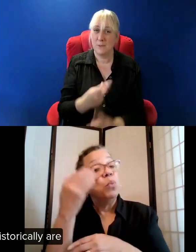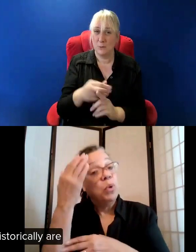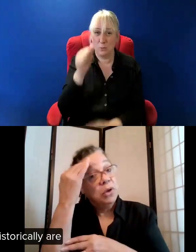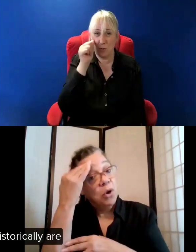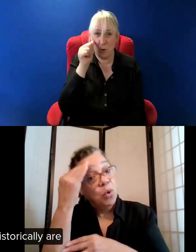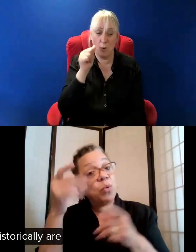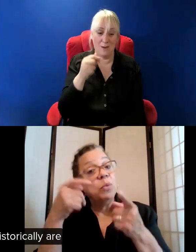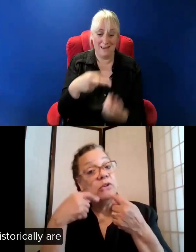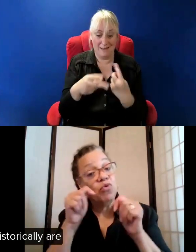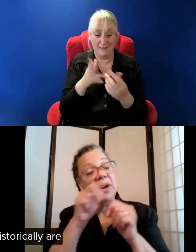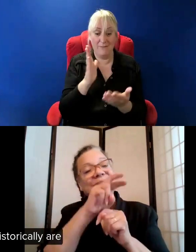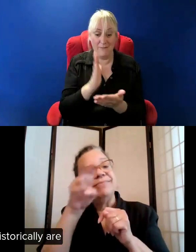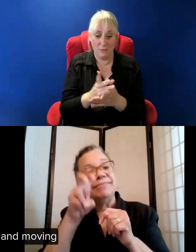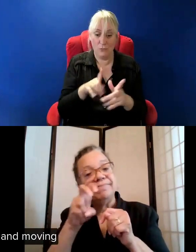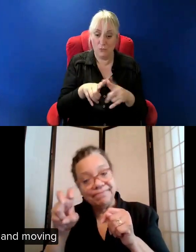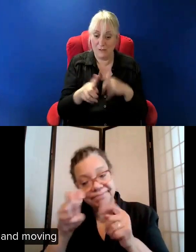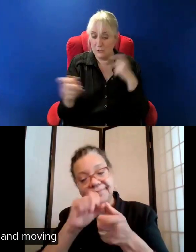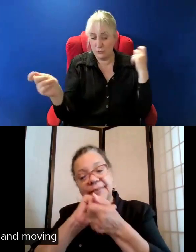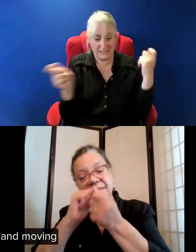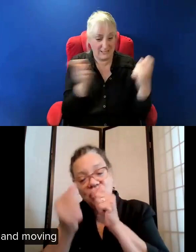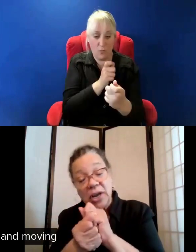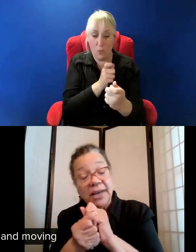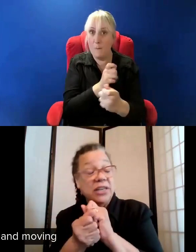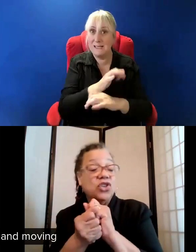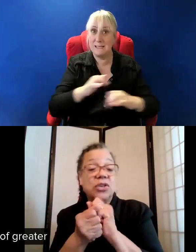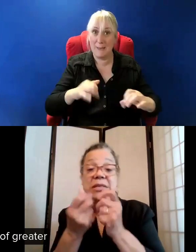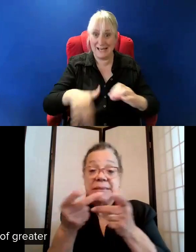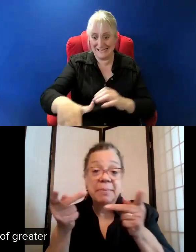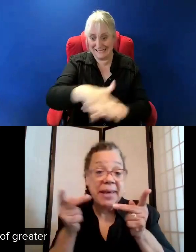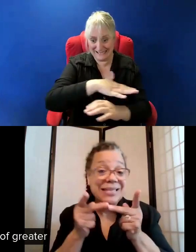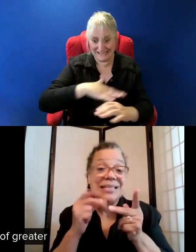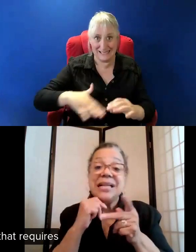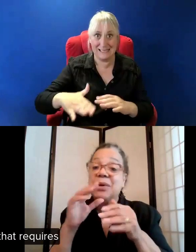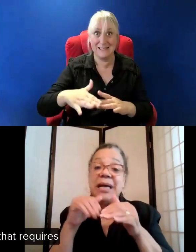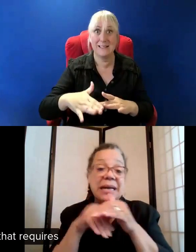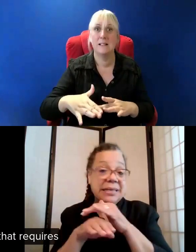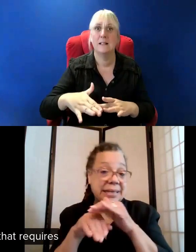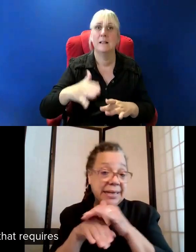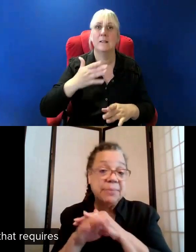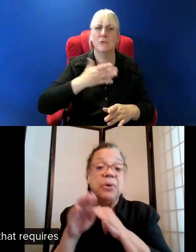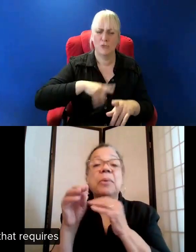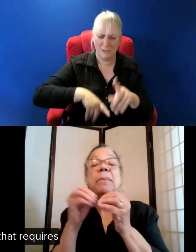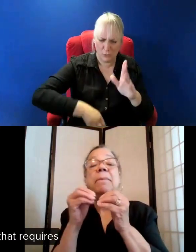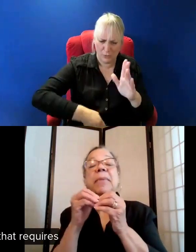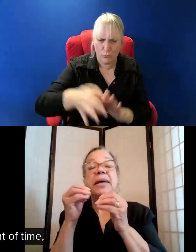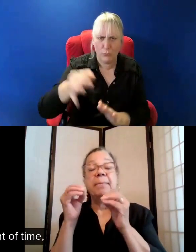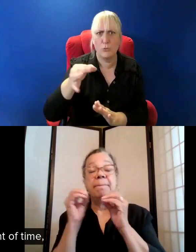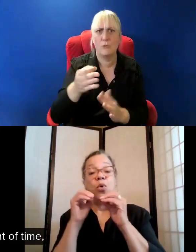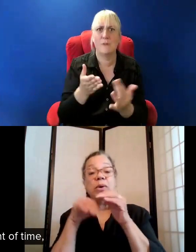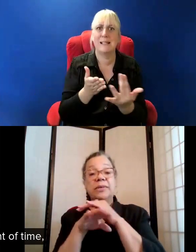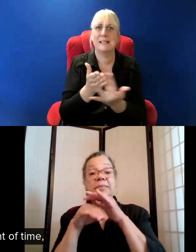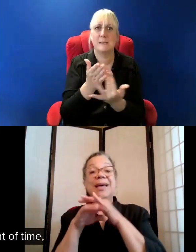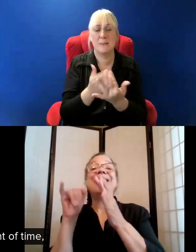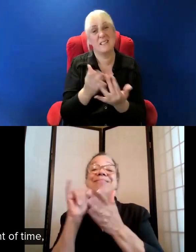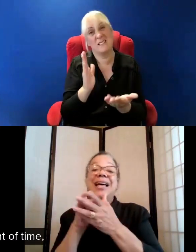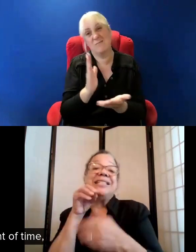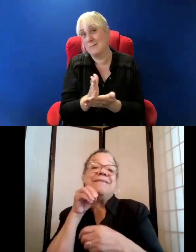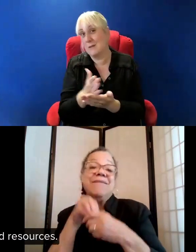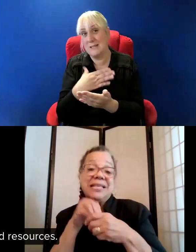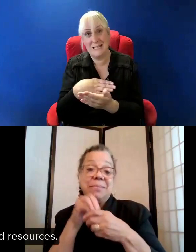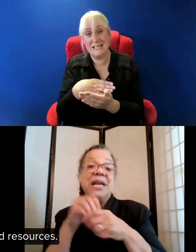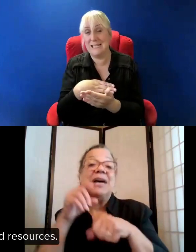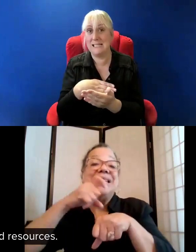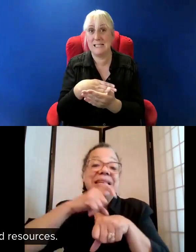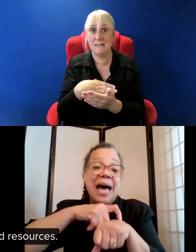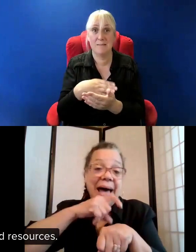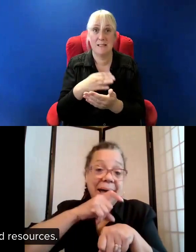transform spaces that historically are inaccessible and moving to a place of greater accessibility, that requires investment of time,